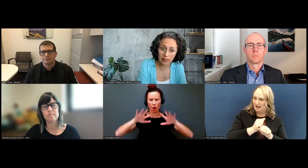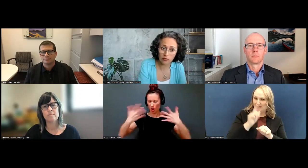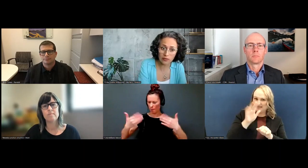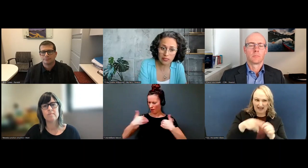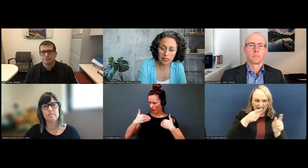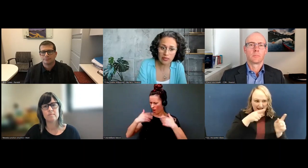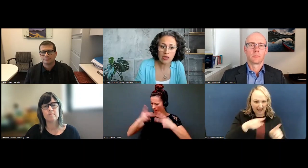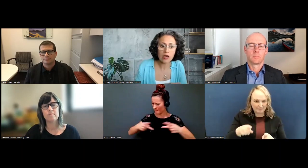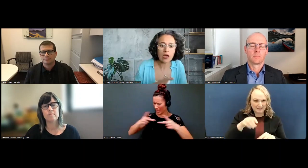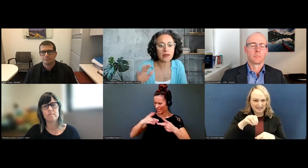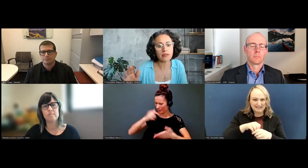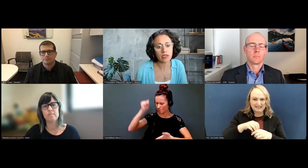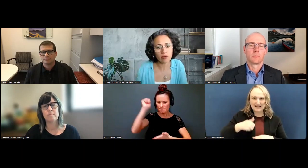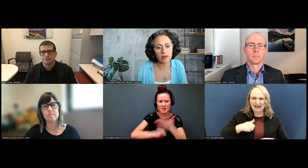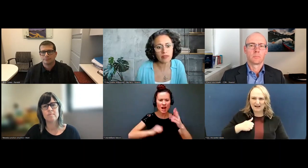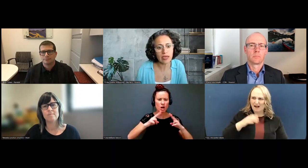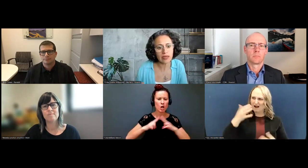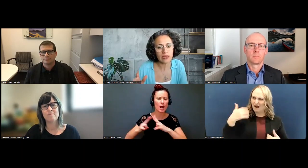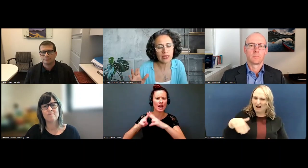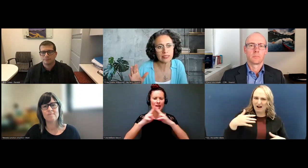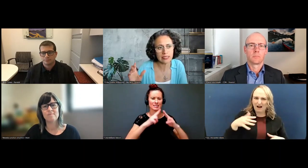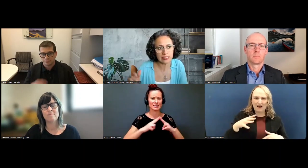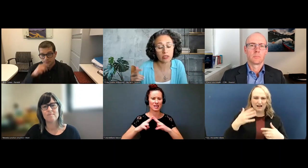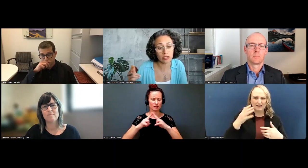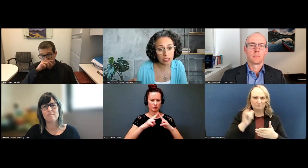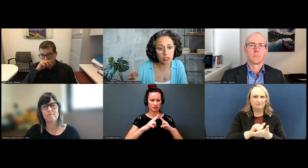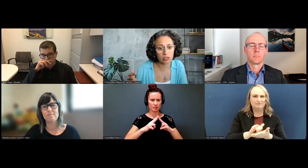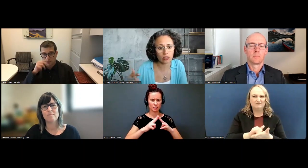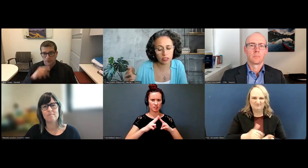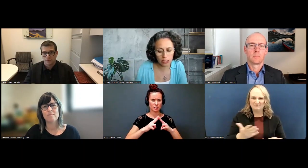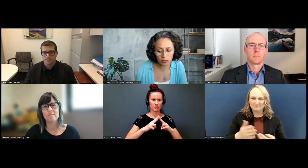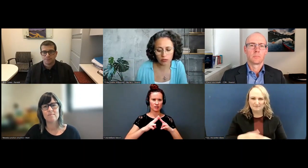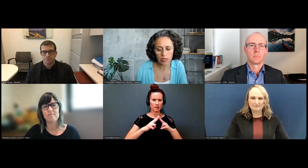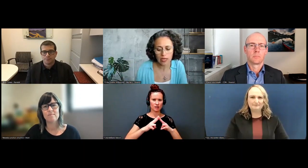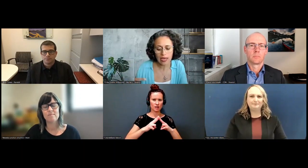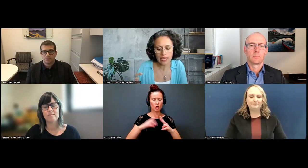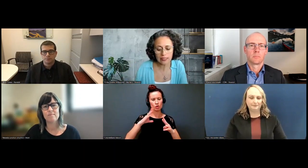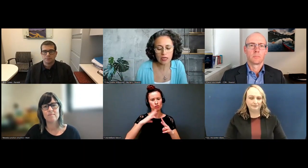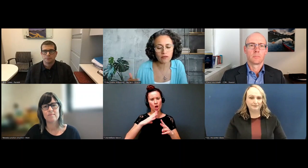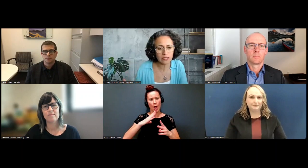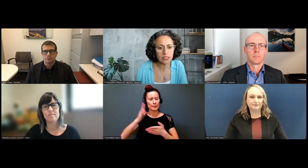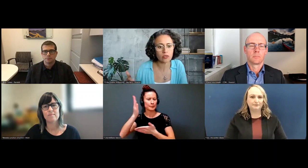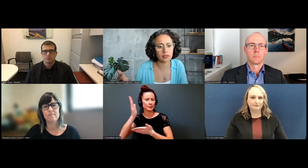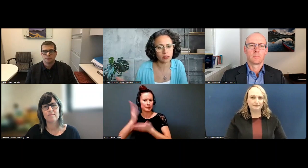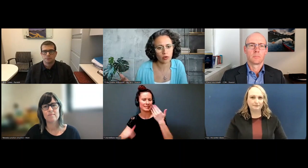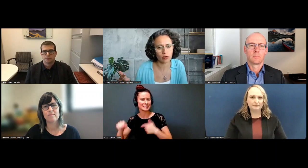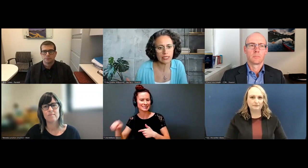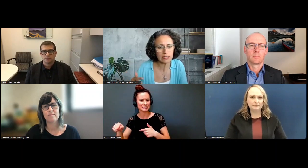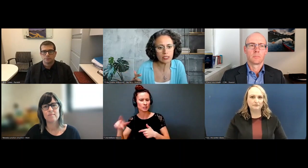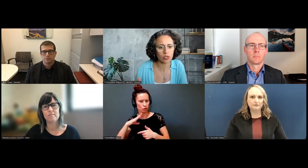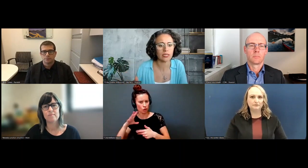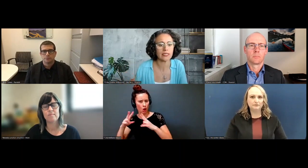that is happening on one side, and on the other, that it's this continued idea of